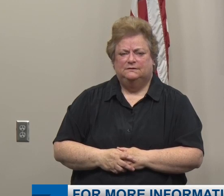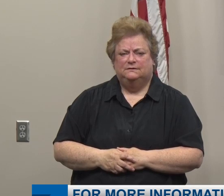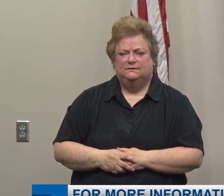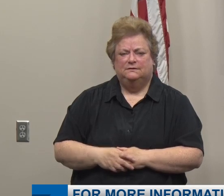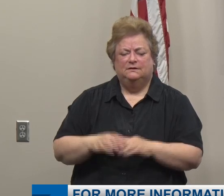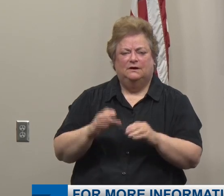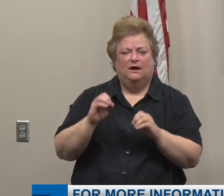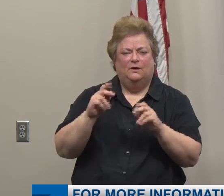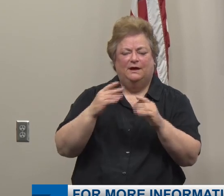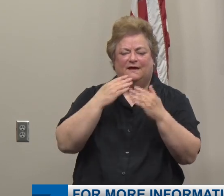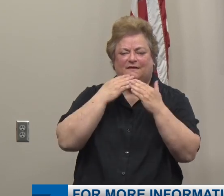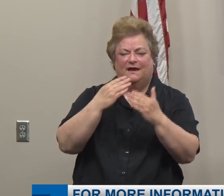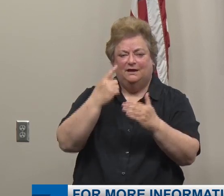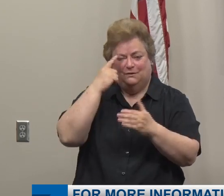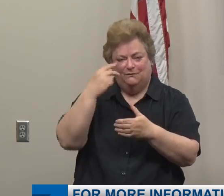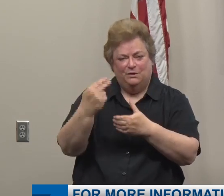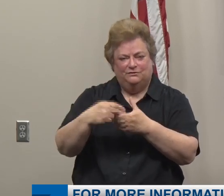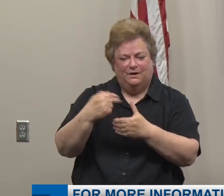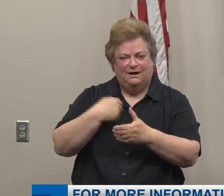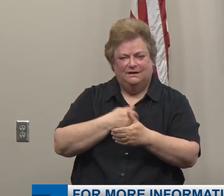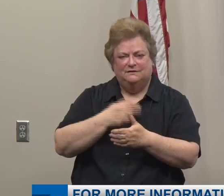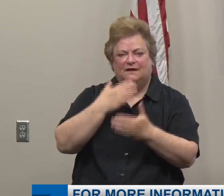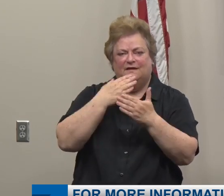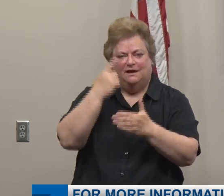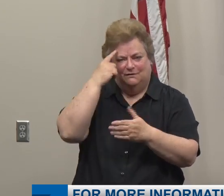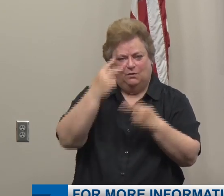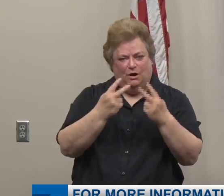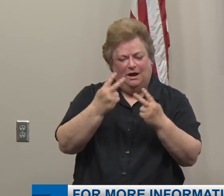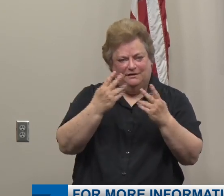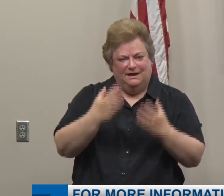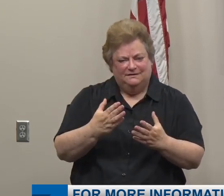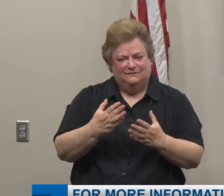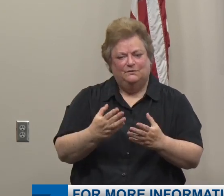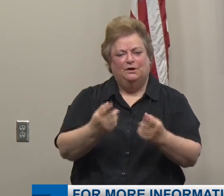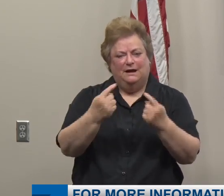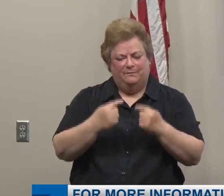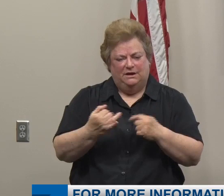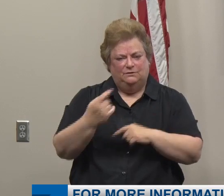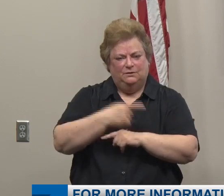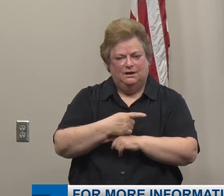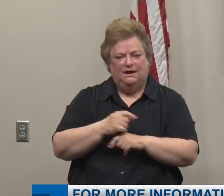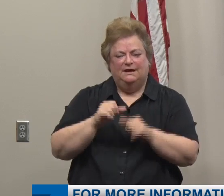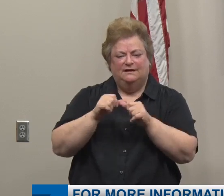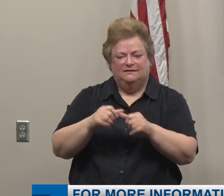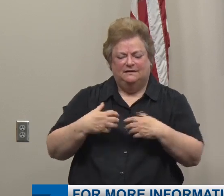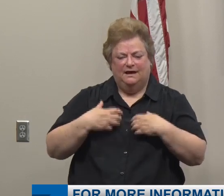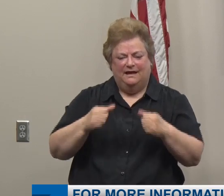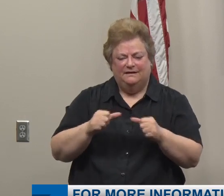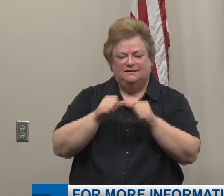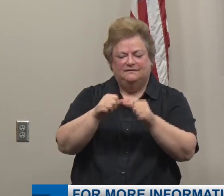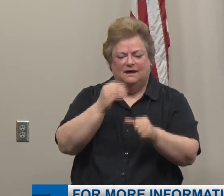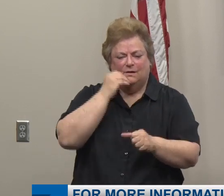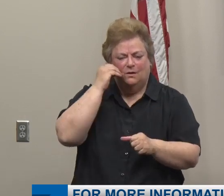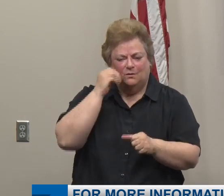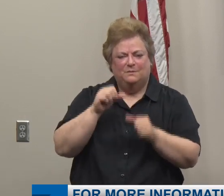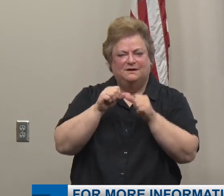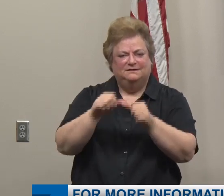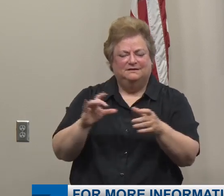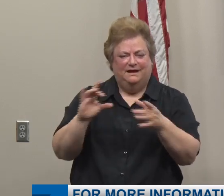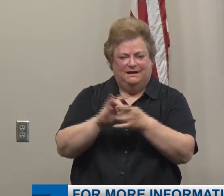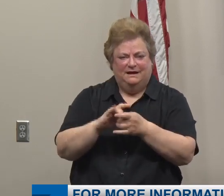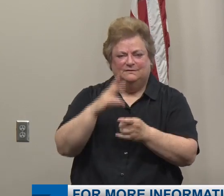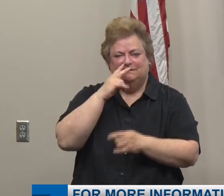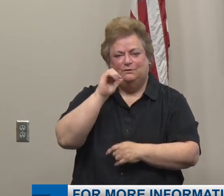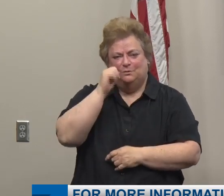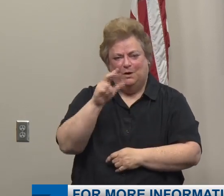all right thank you for tuning in thank you to our guests for being here today stay healthy stay home and stay connected we'll see you tomorrow